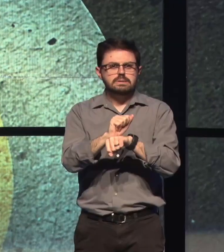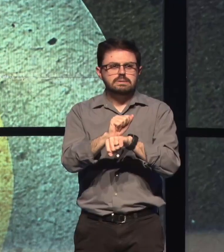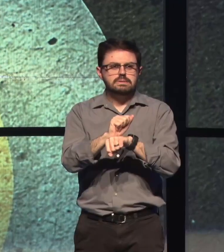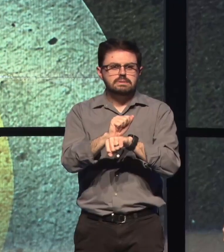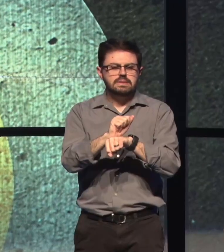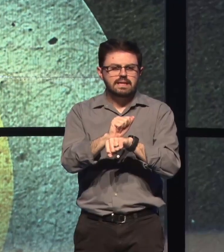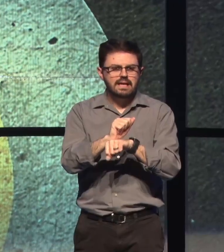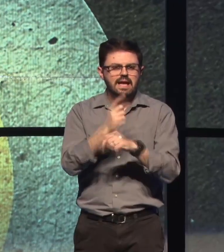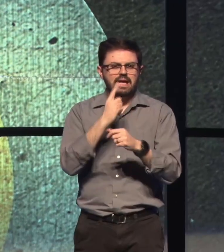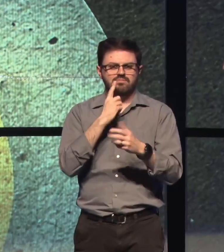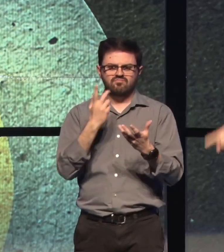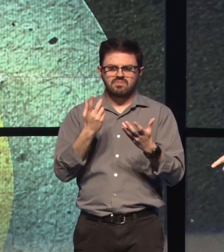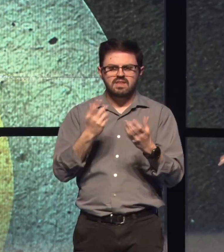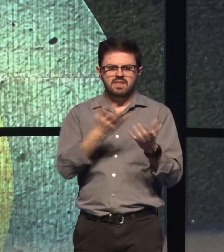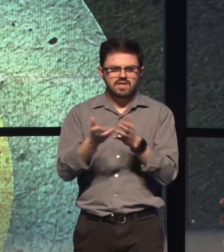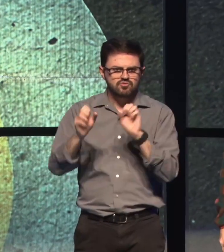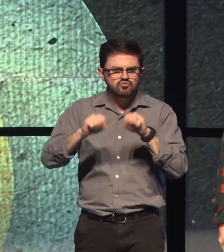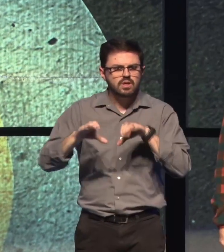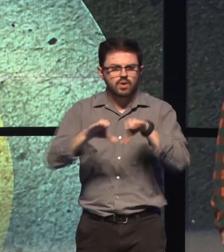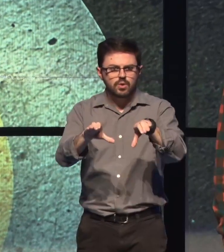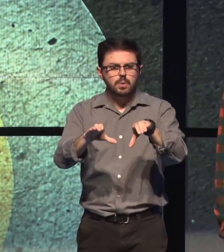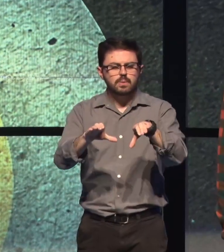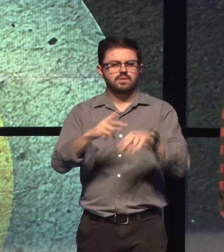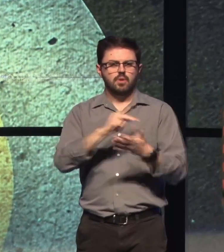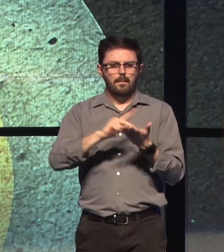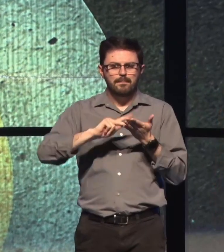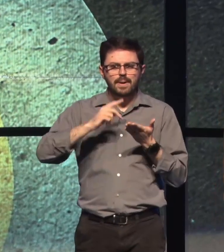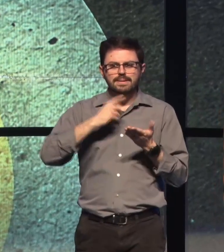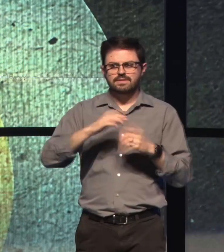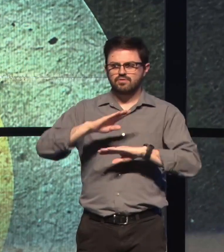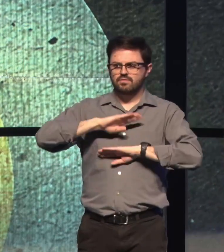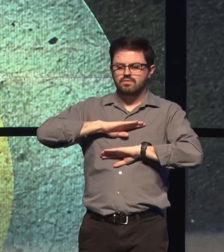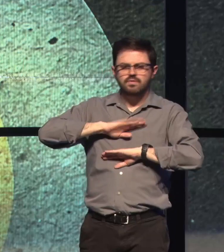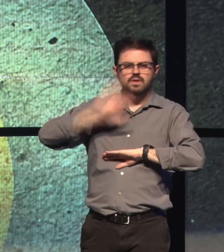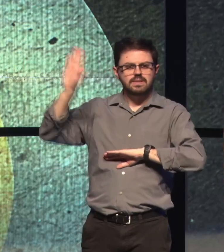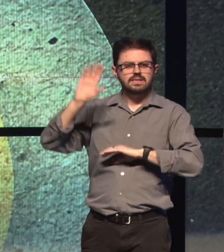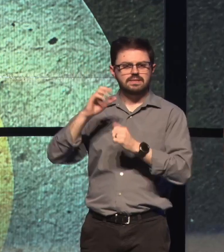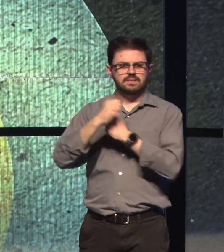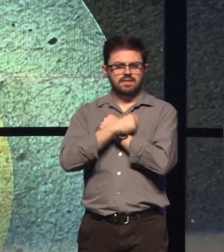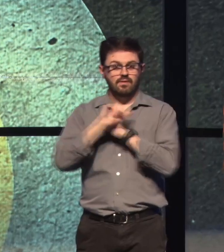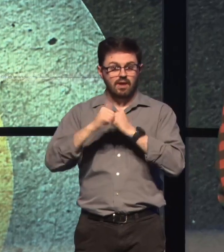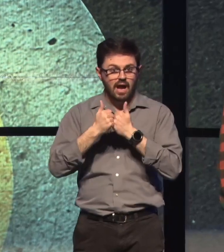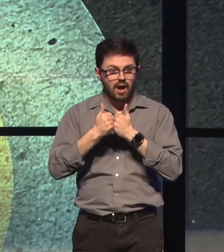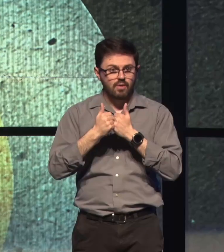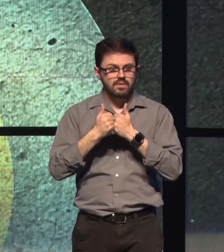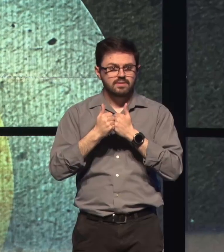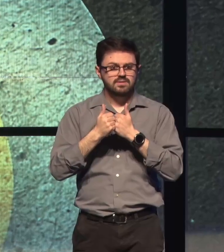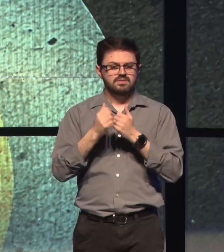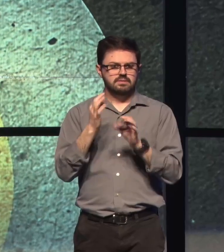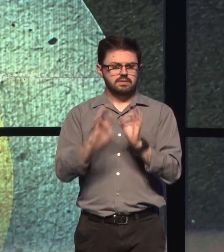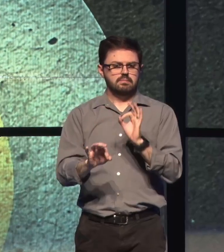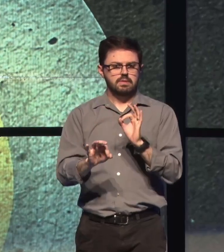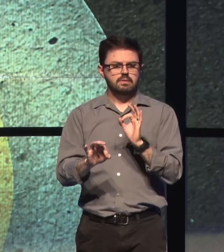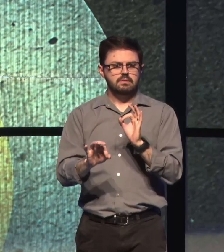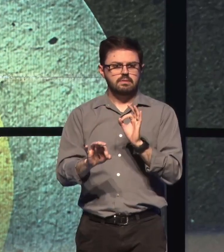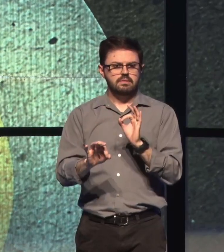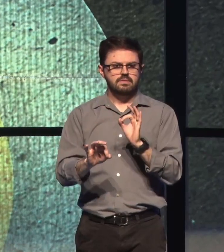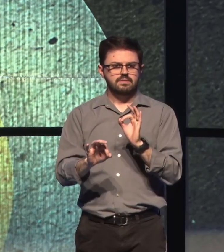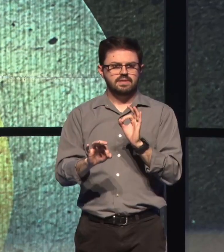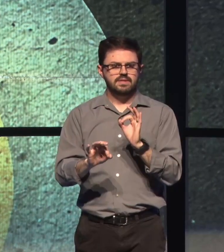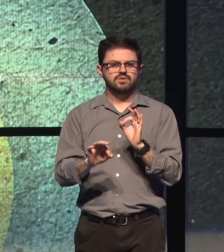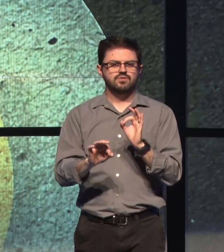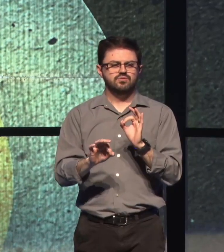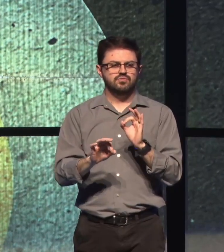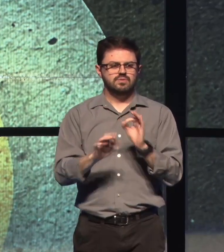Paul says you fulfill the law of Christ, which is to love one another by doing something that's very simple to understand, difficult to do, and that is to